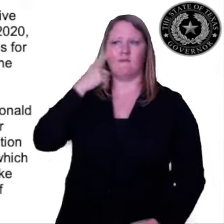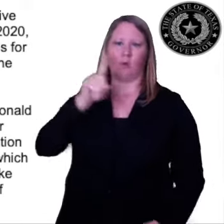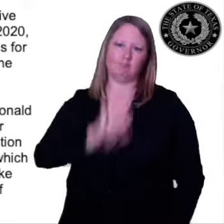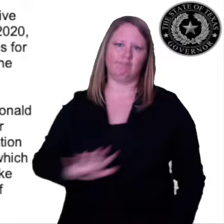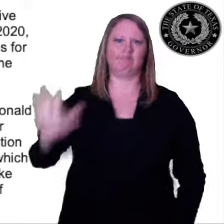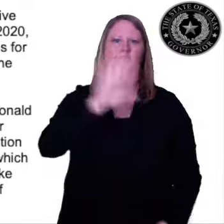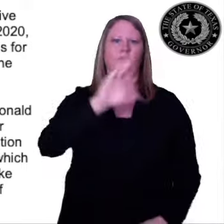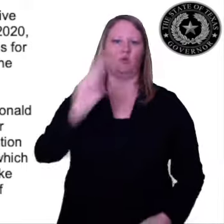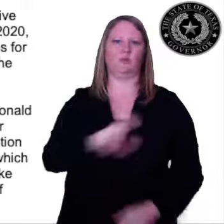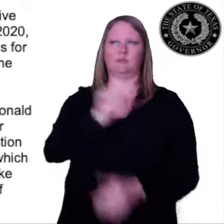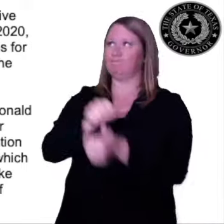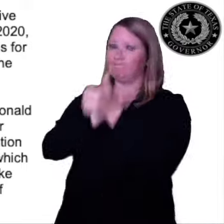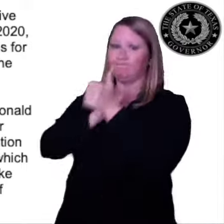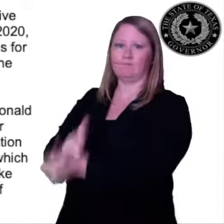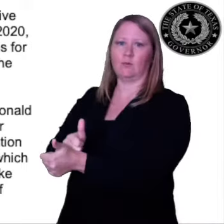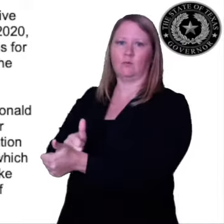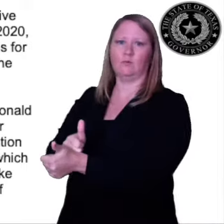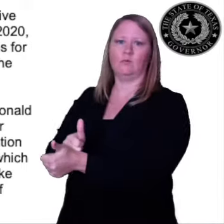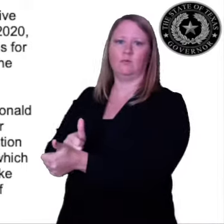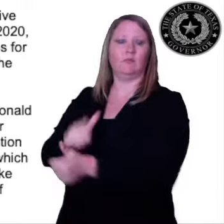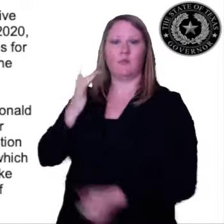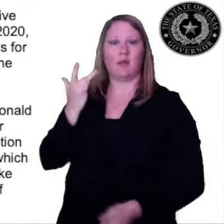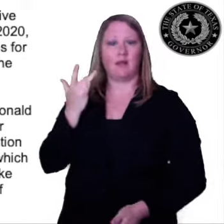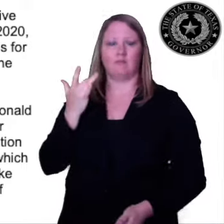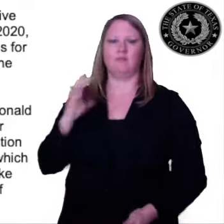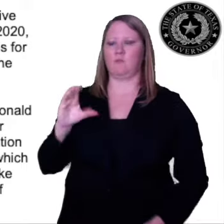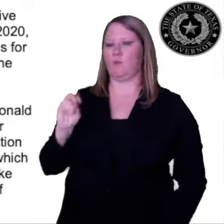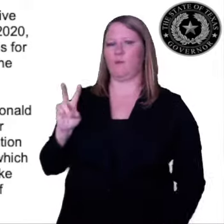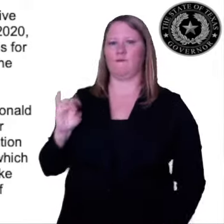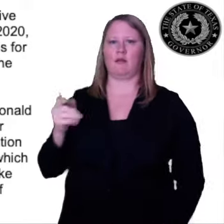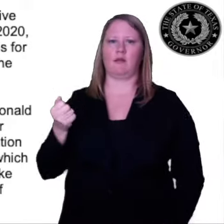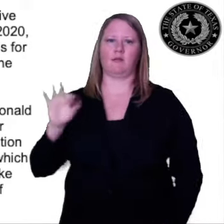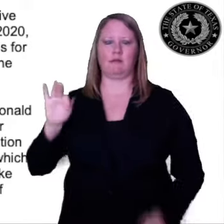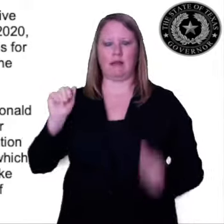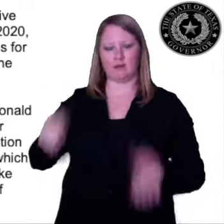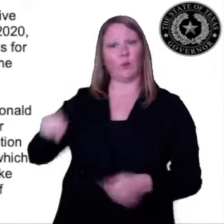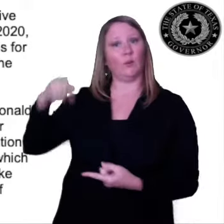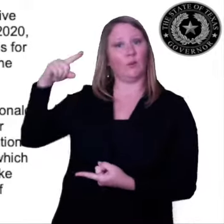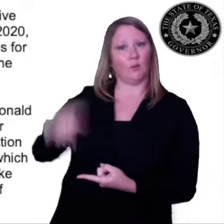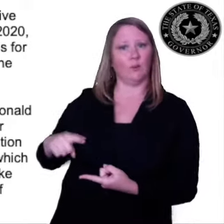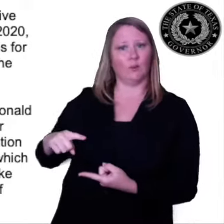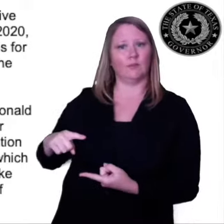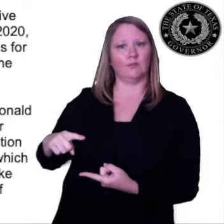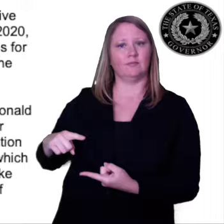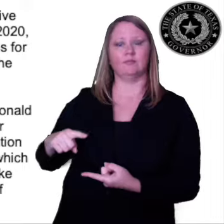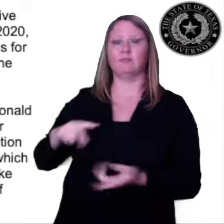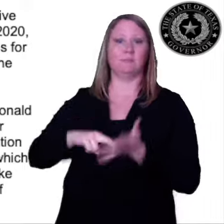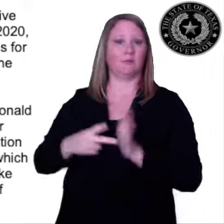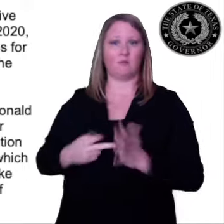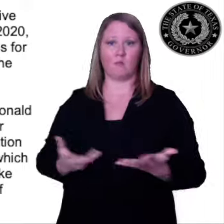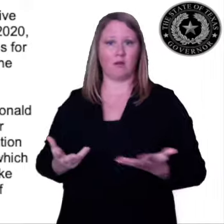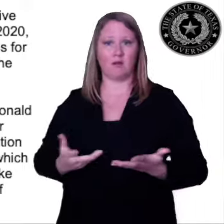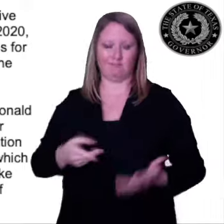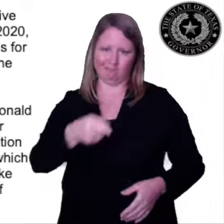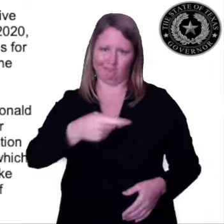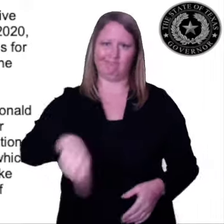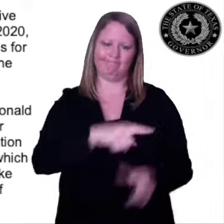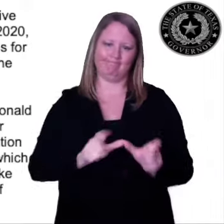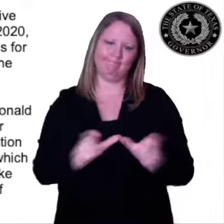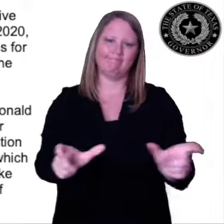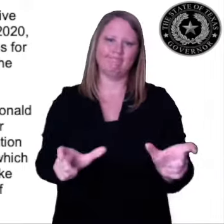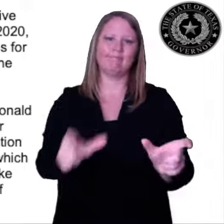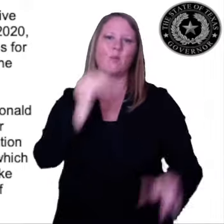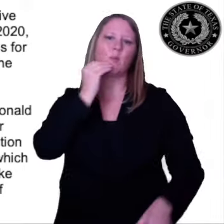America, as promulgated by President Donald J. Trump and the Centers for Disease Control and